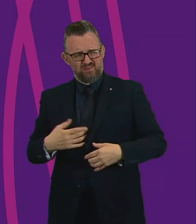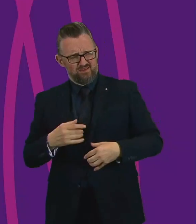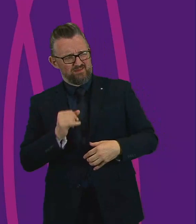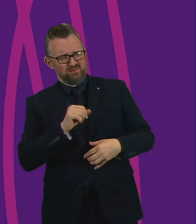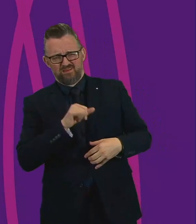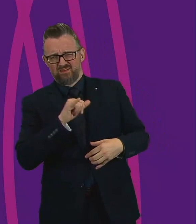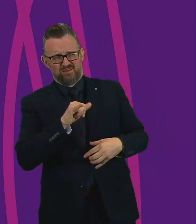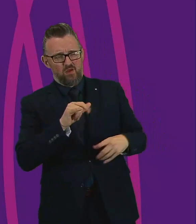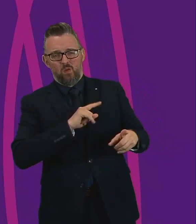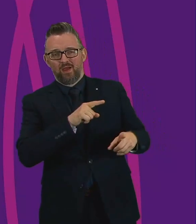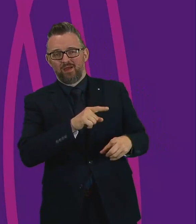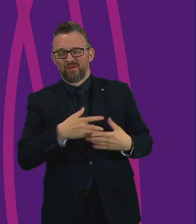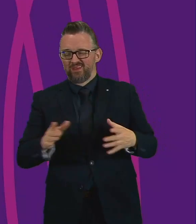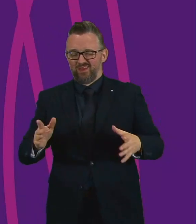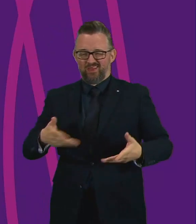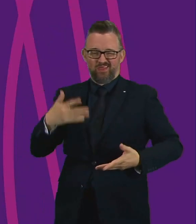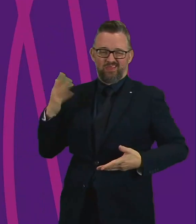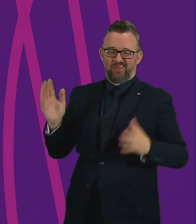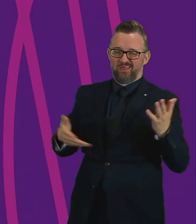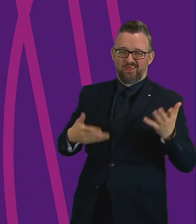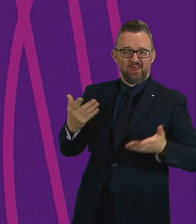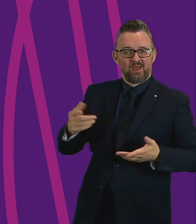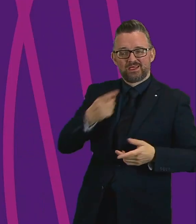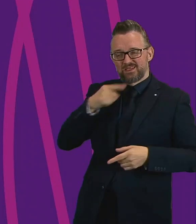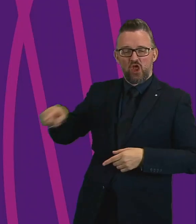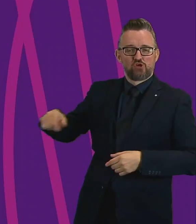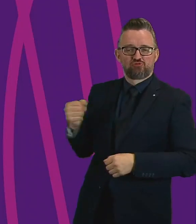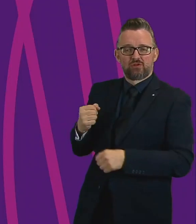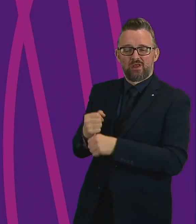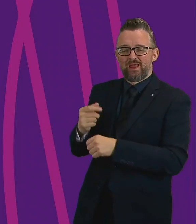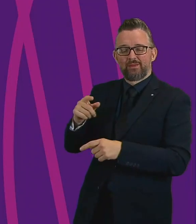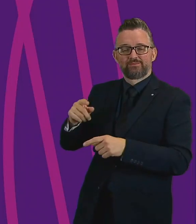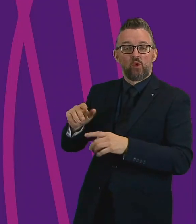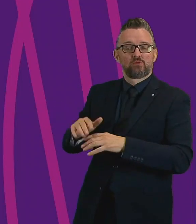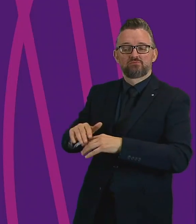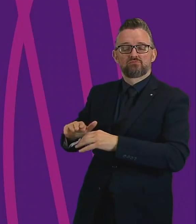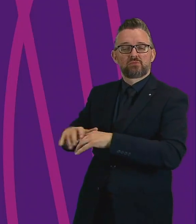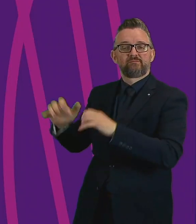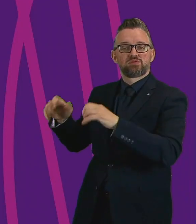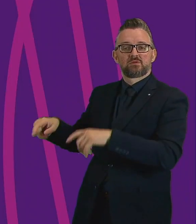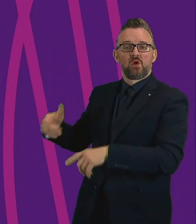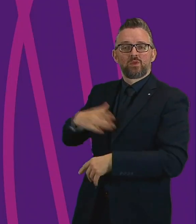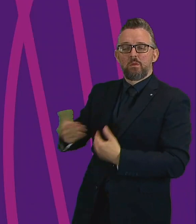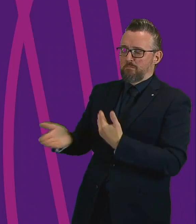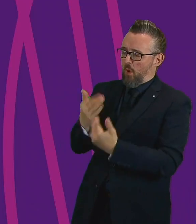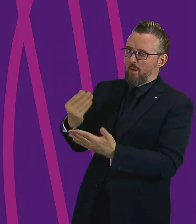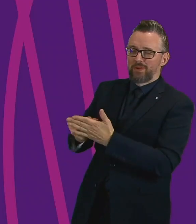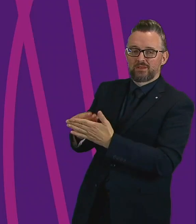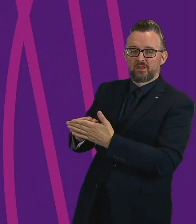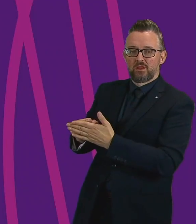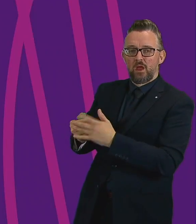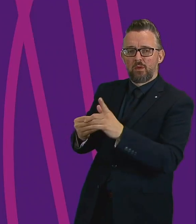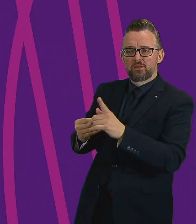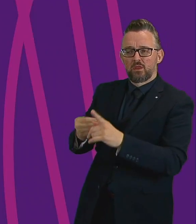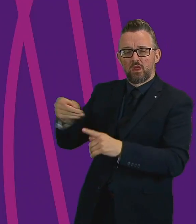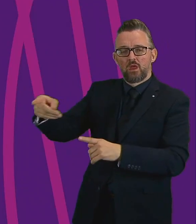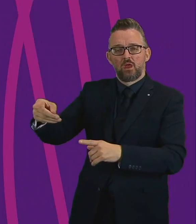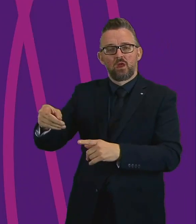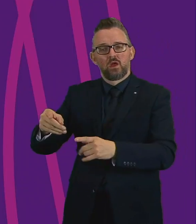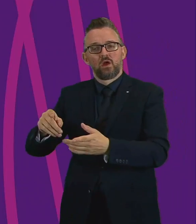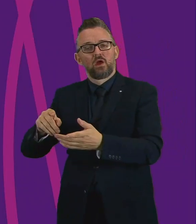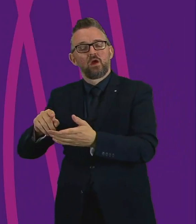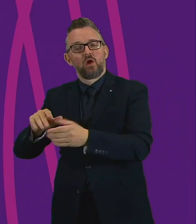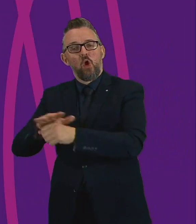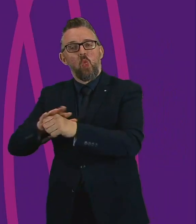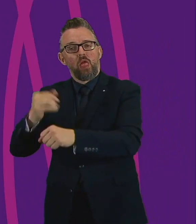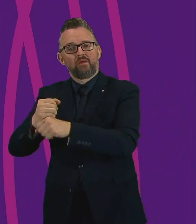such brazen hypocrisy, to call on central government for more funding, while simultaneously rejecting the same request to them